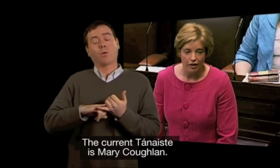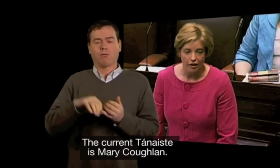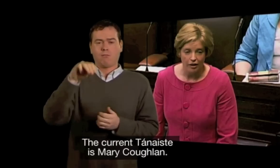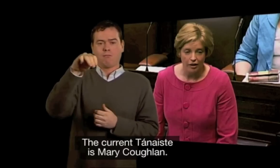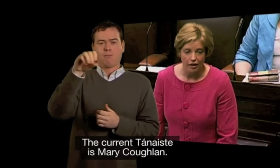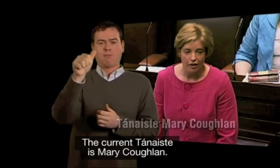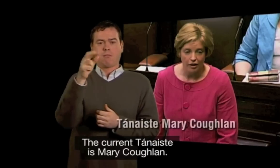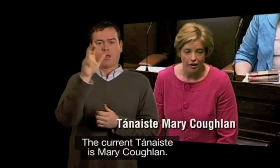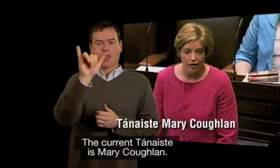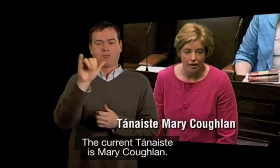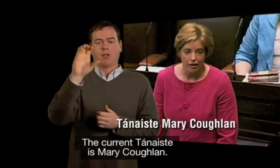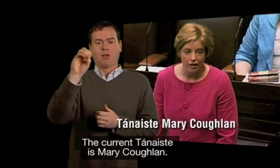Tánaiste is Mary Coughlan.